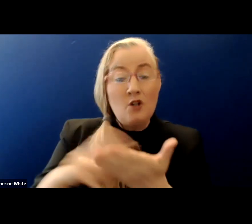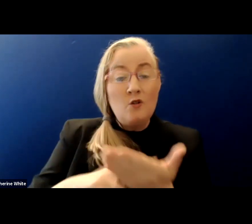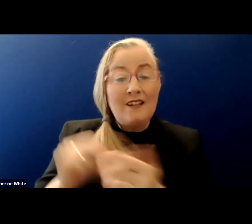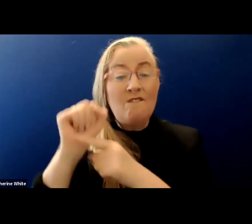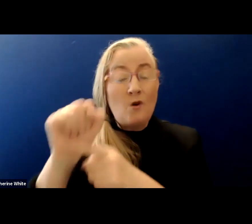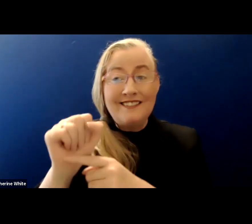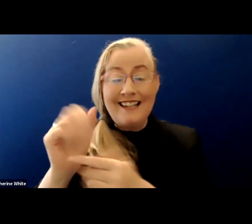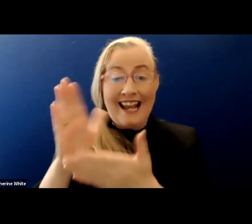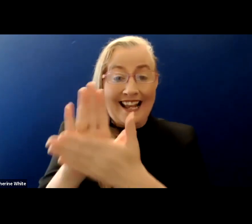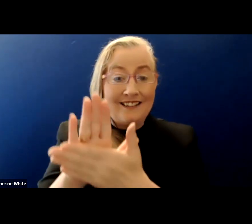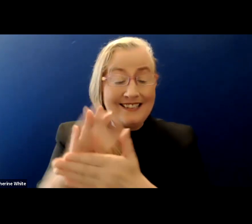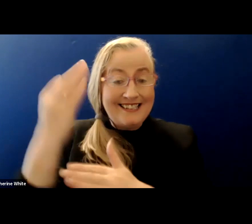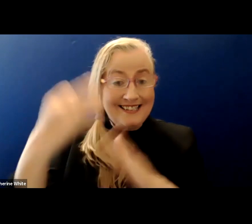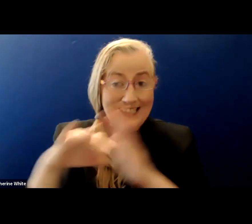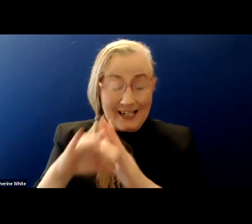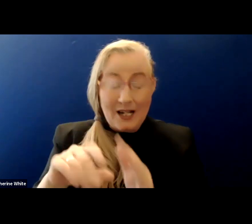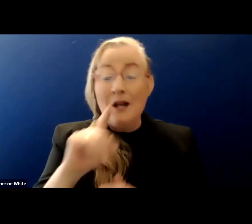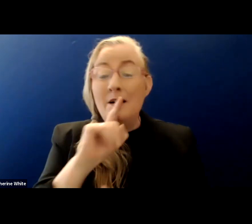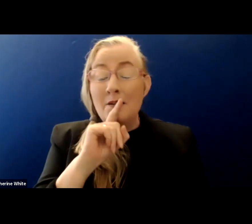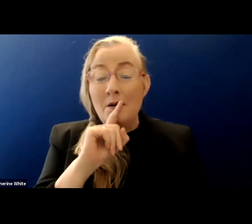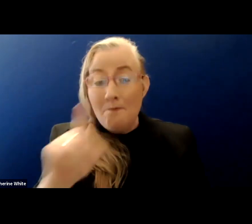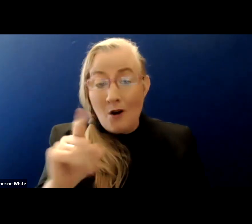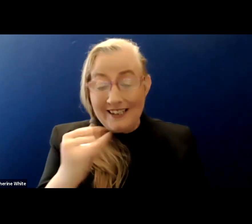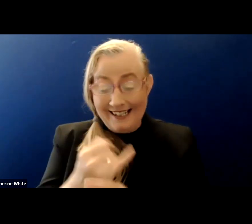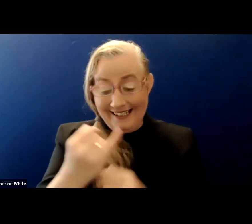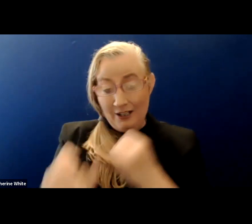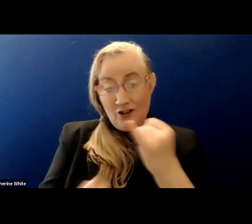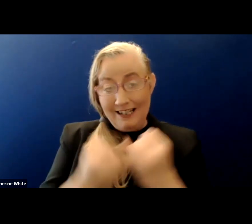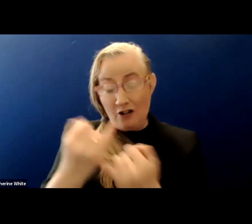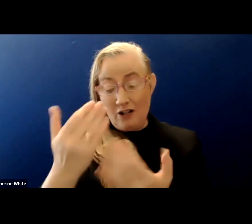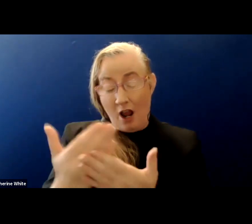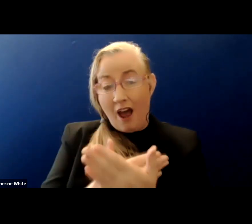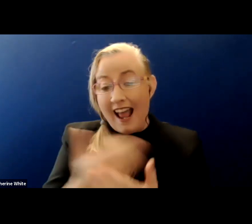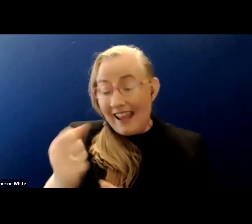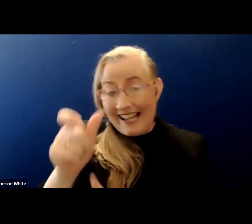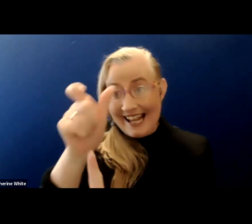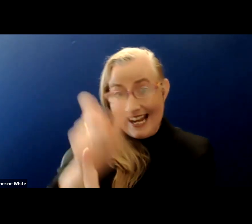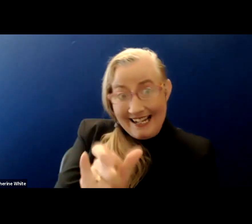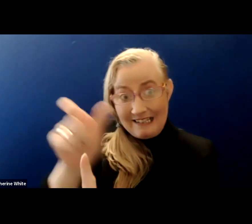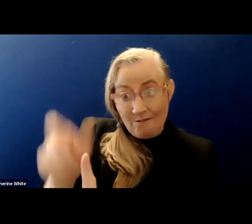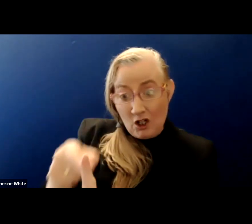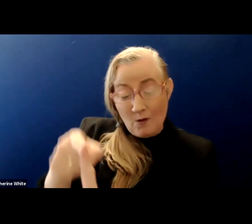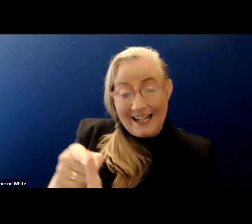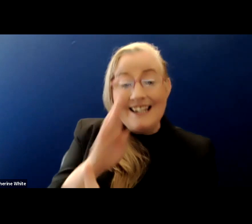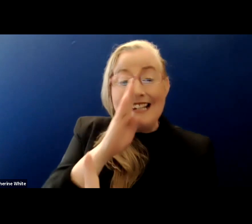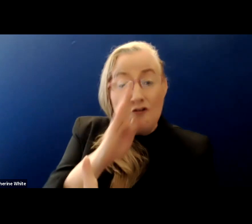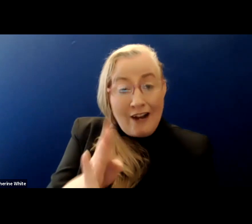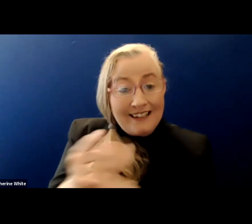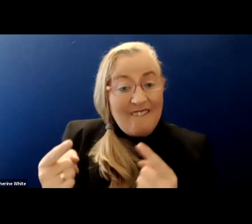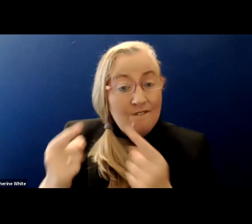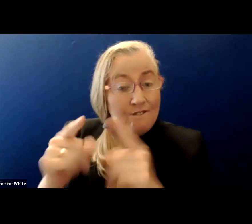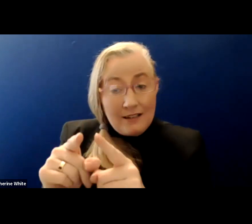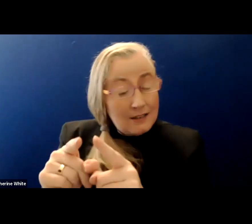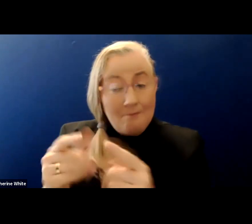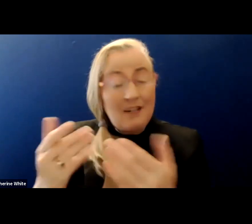states. So never in the history of international law have individuals been considered direct victims of aggression, and they were